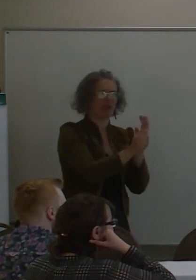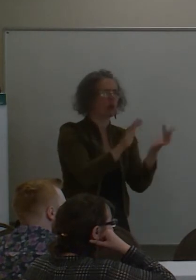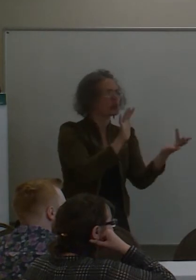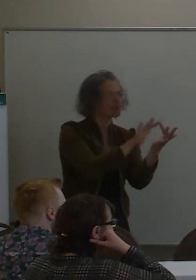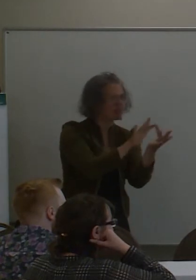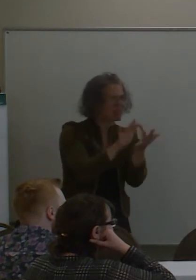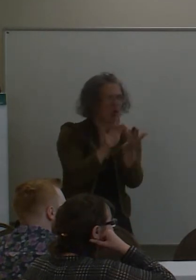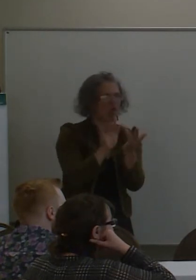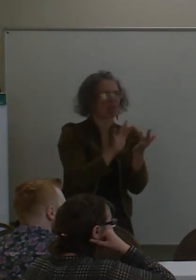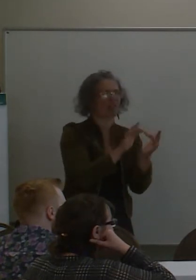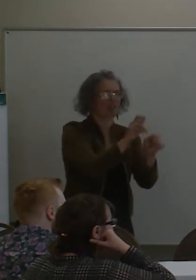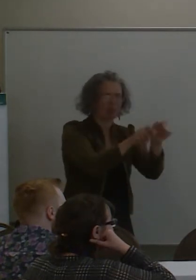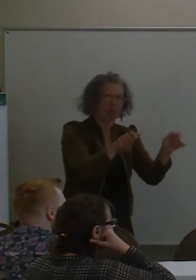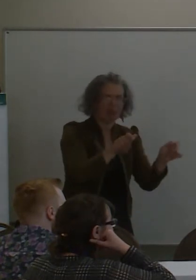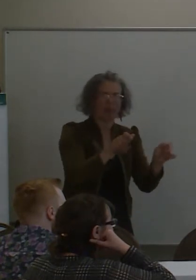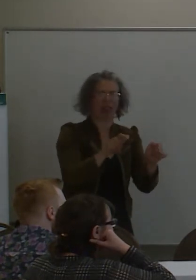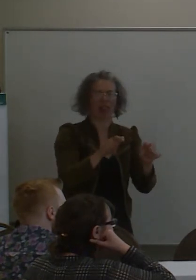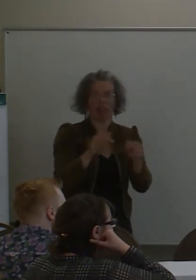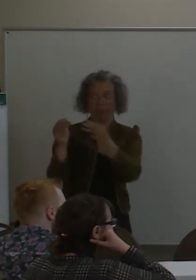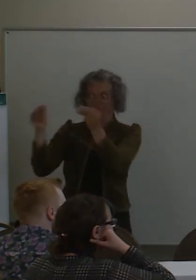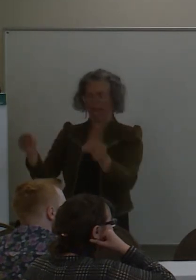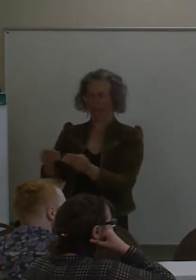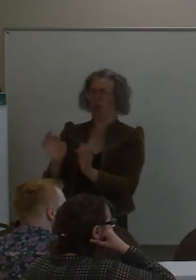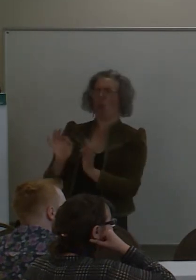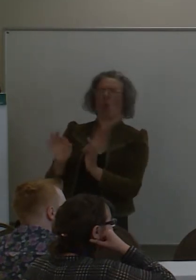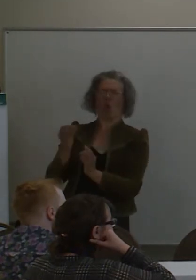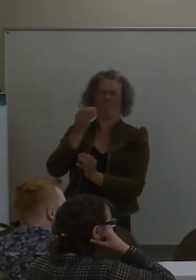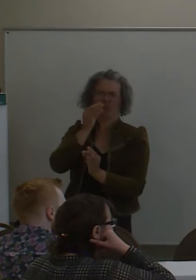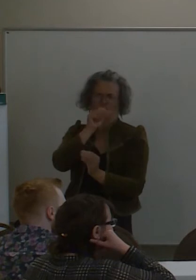we built, the map elements of it are fantastic. But